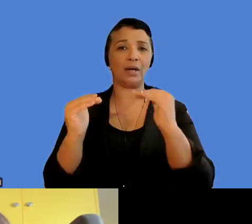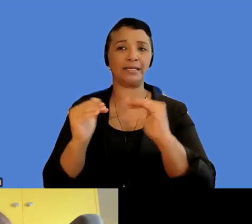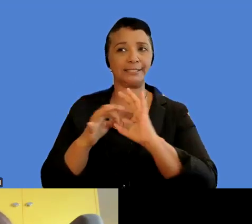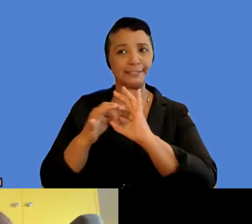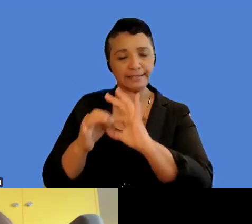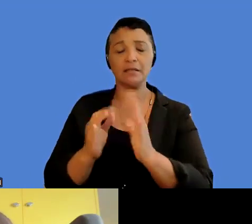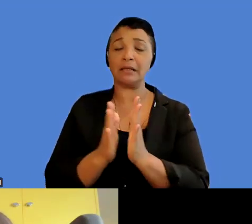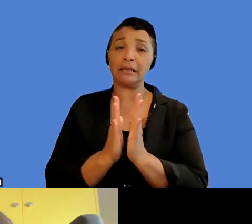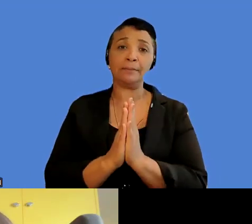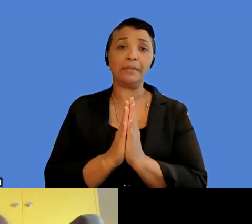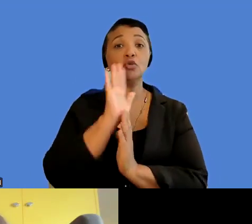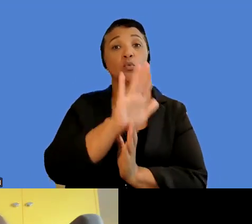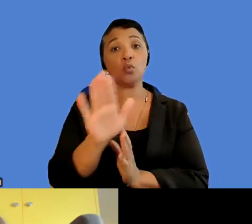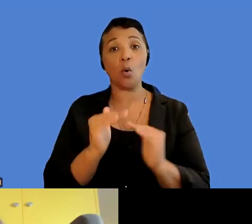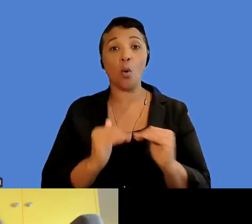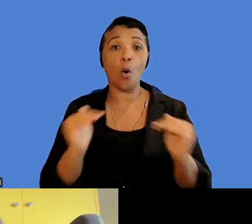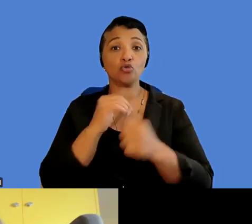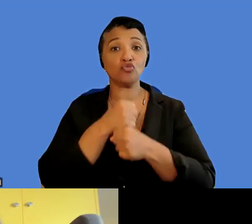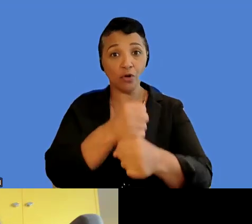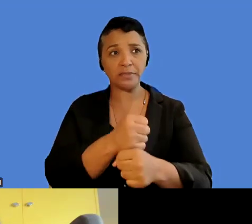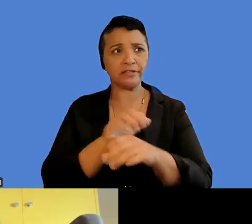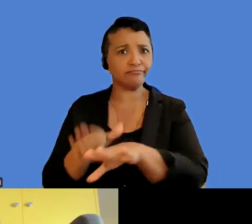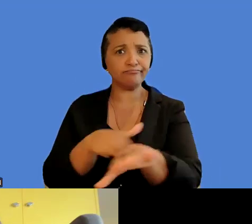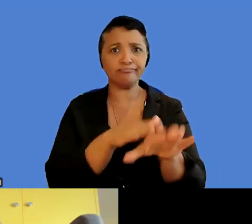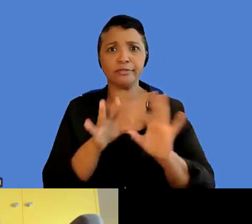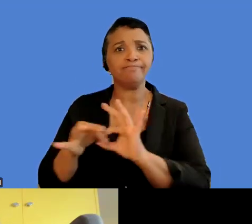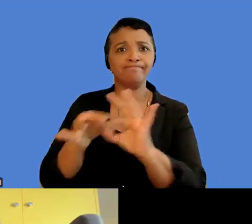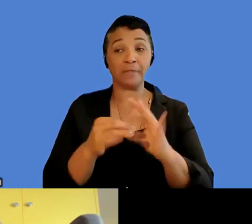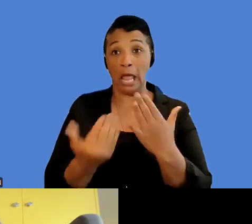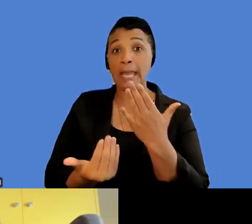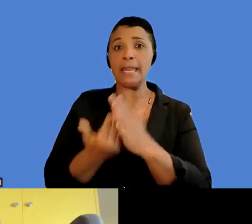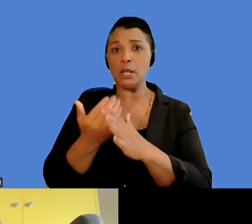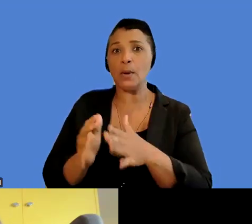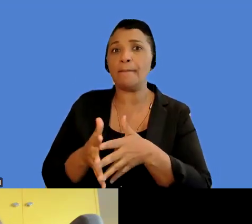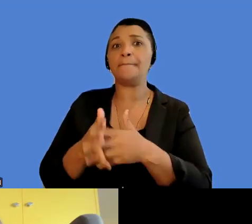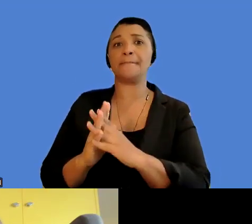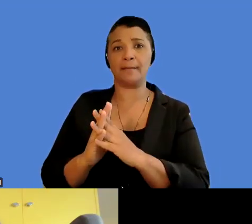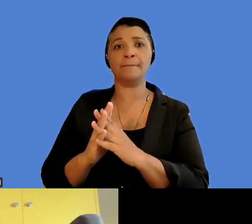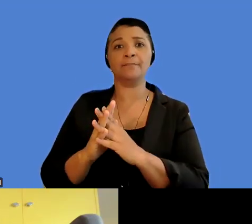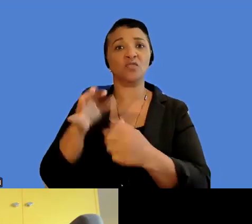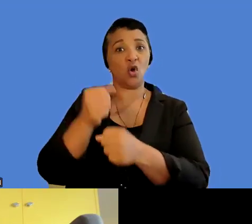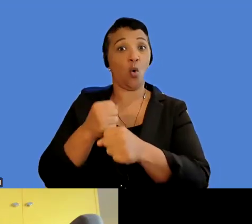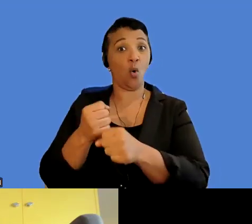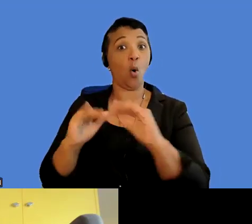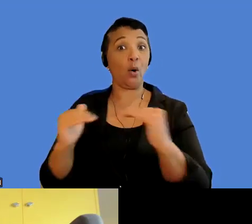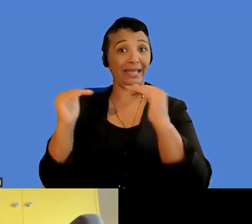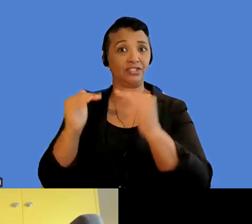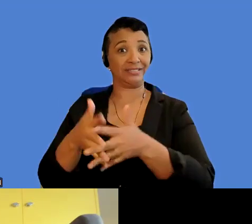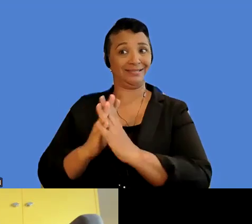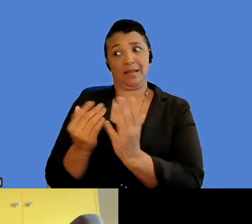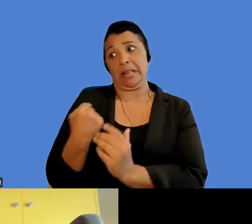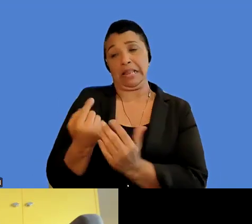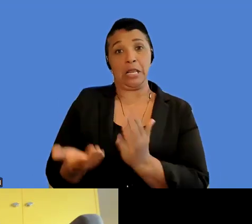reach out to other organisations. There are also new organisations of people with disabilities working in this space who are